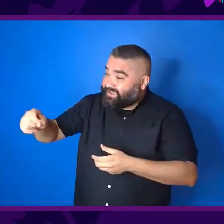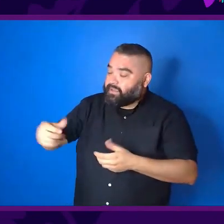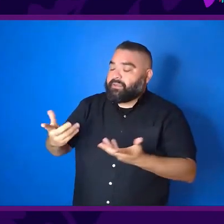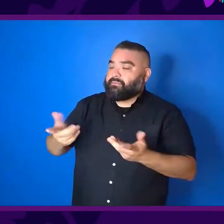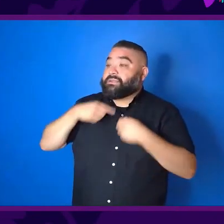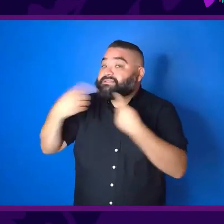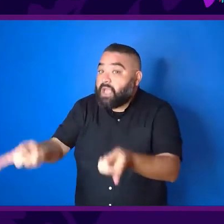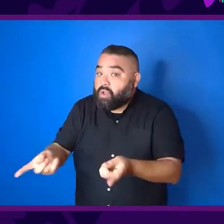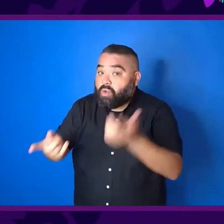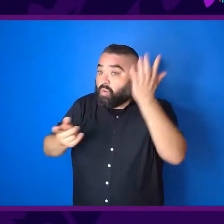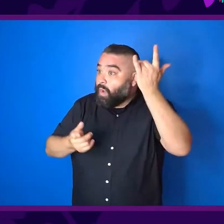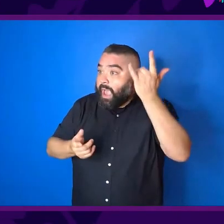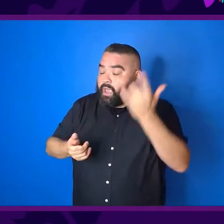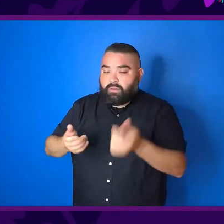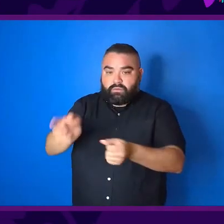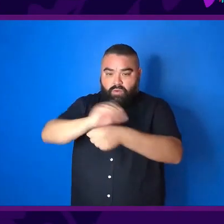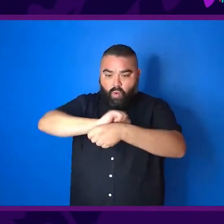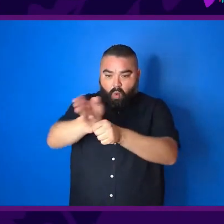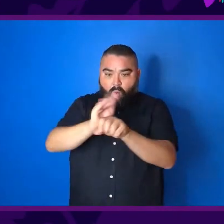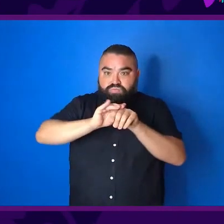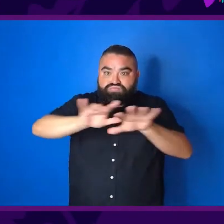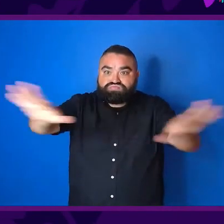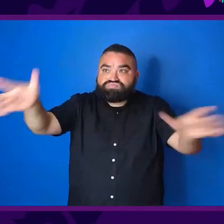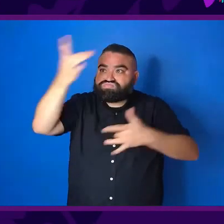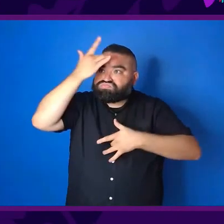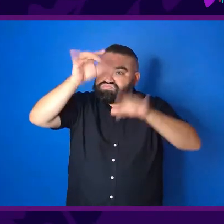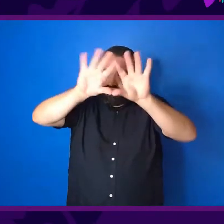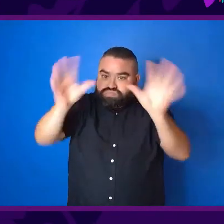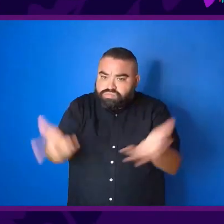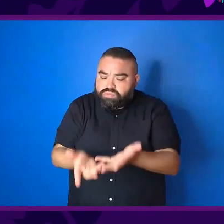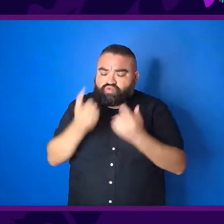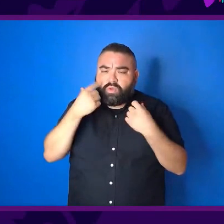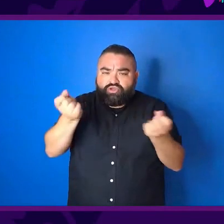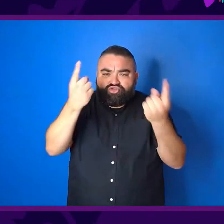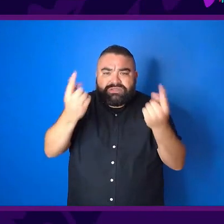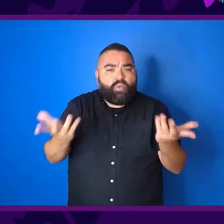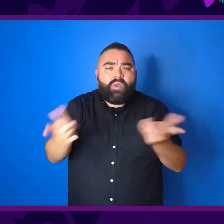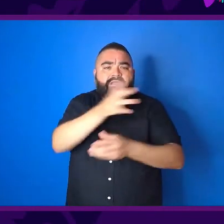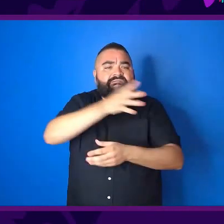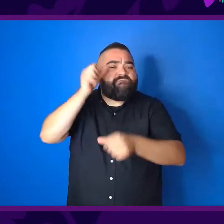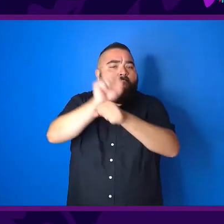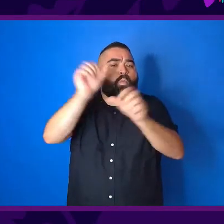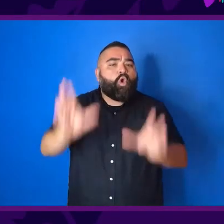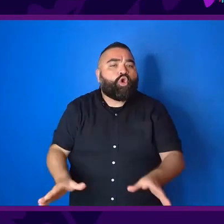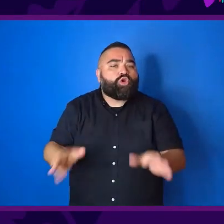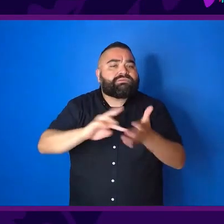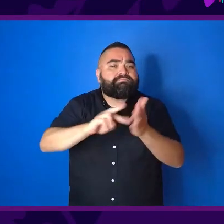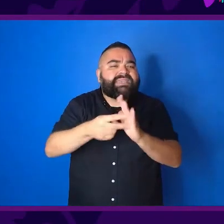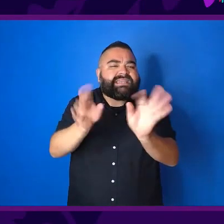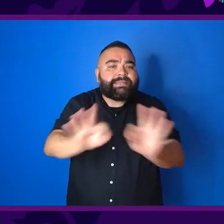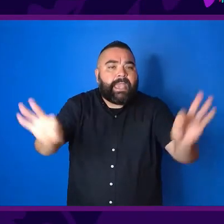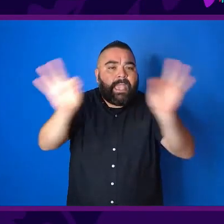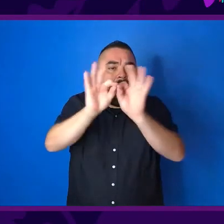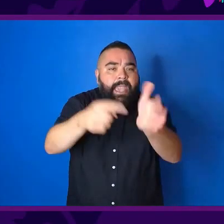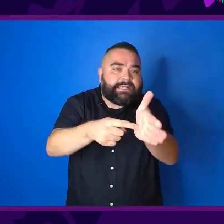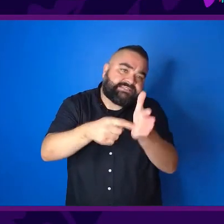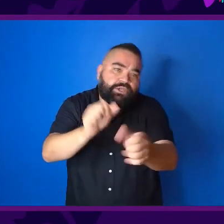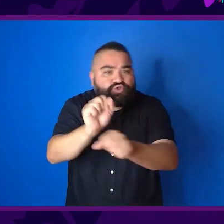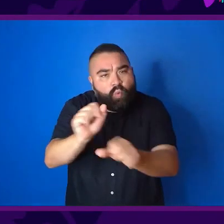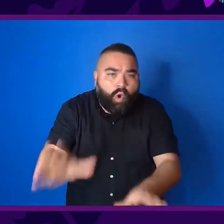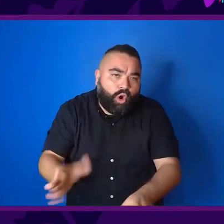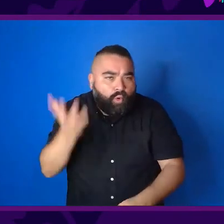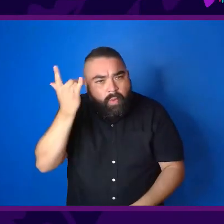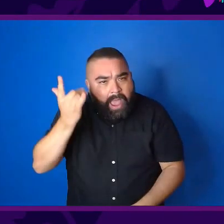global pandemic to realize farm workers are essential workers, because they've been essential for a very long time to the American